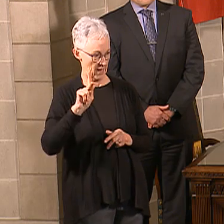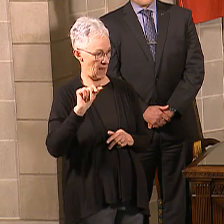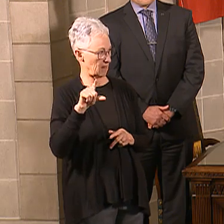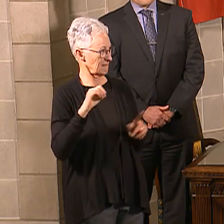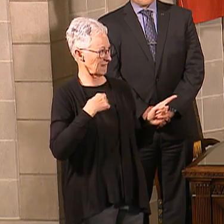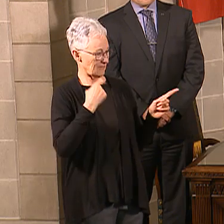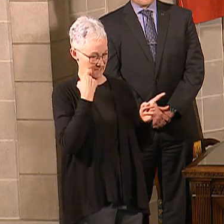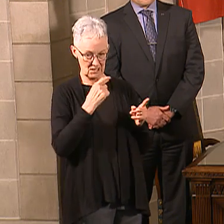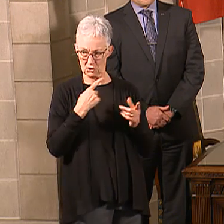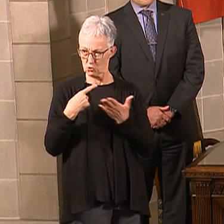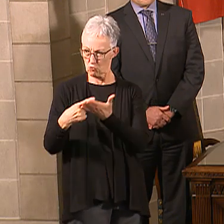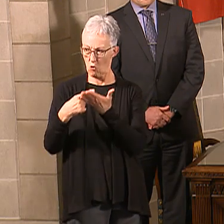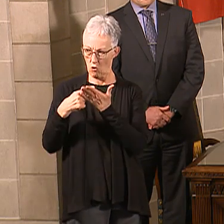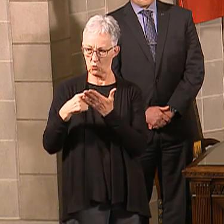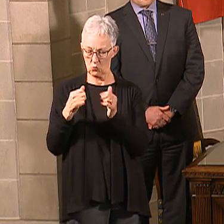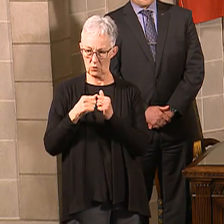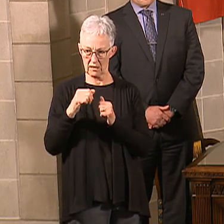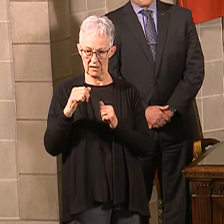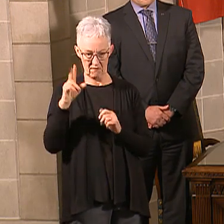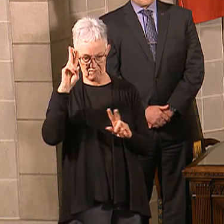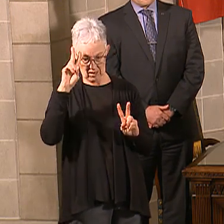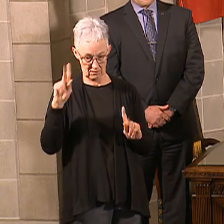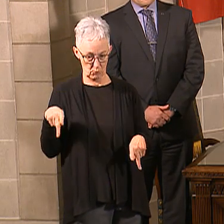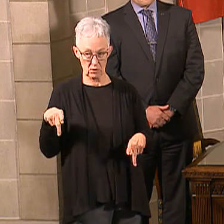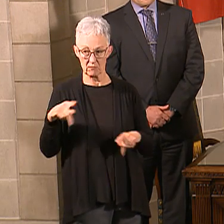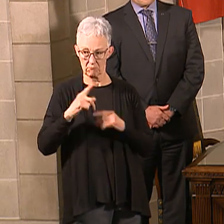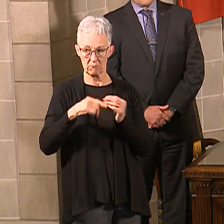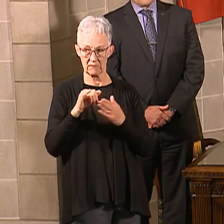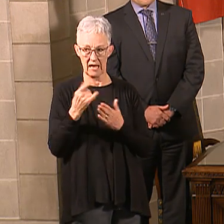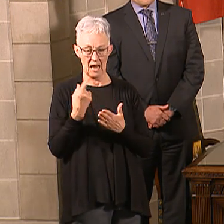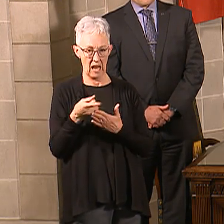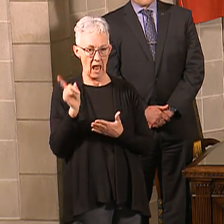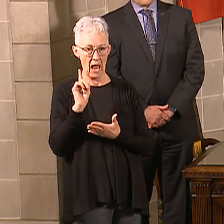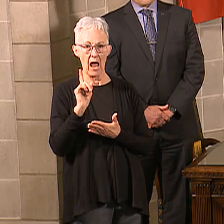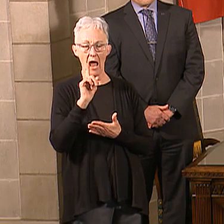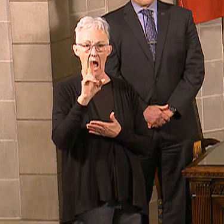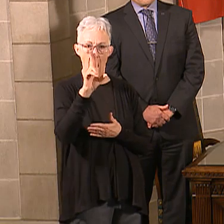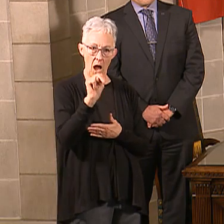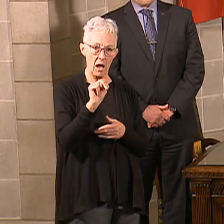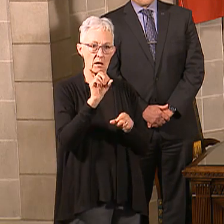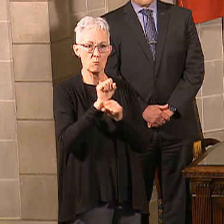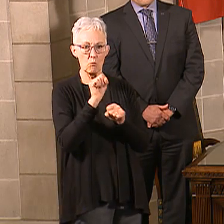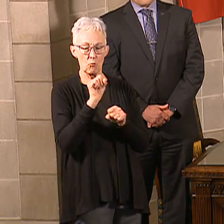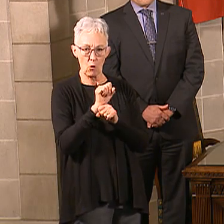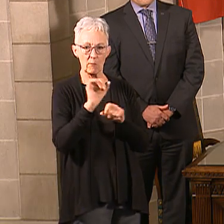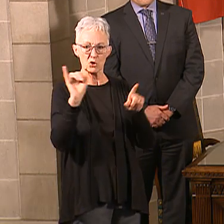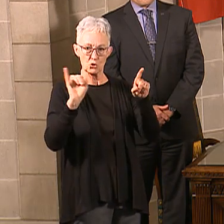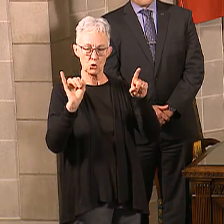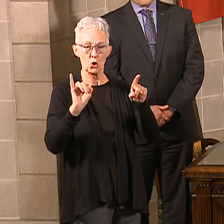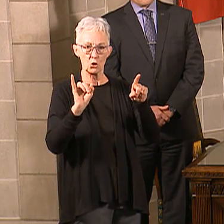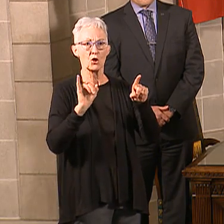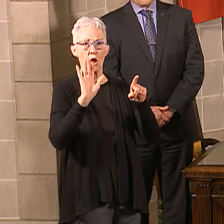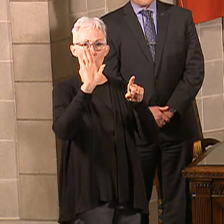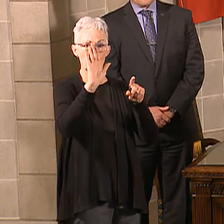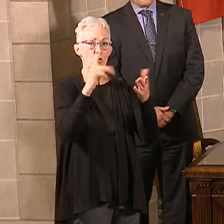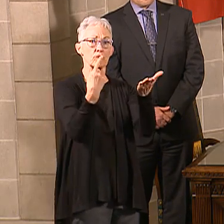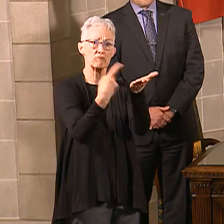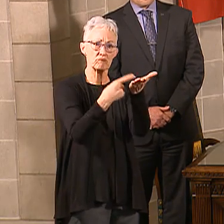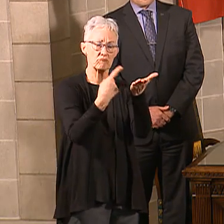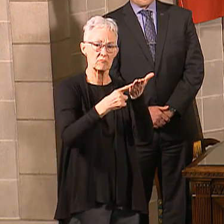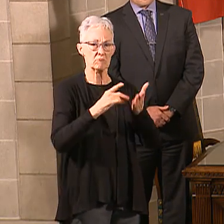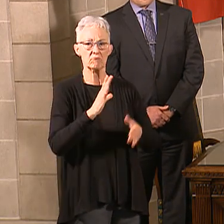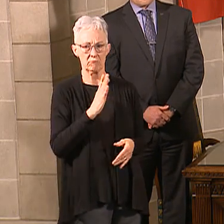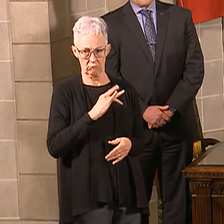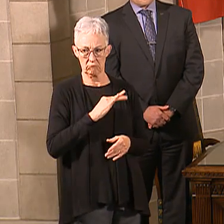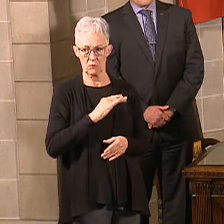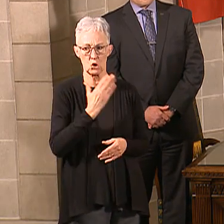this, letting him know that while the things they had talked about with unemployment insurance and all that were great, that as they consider future